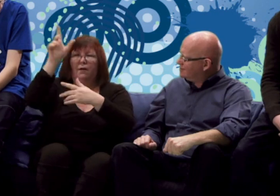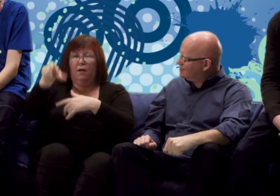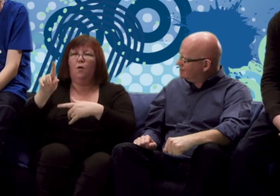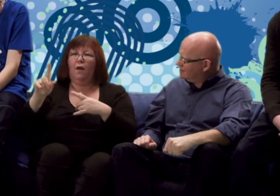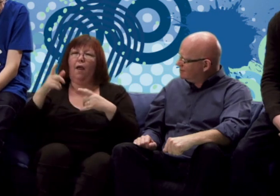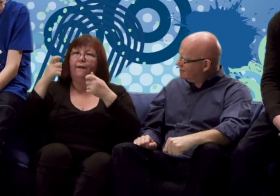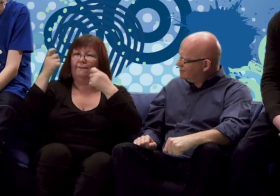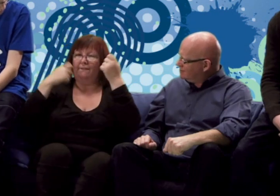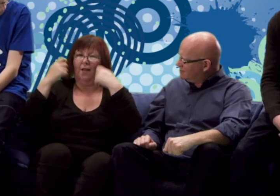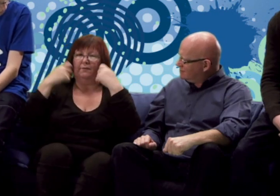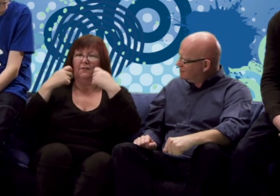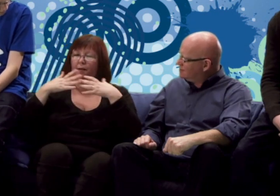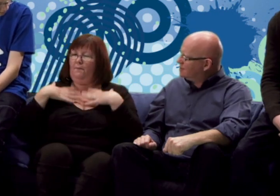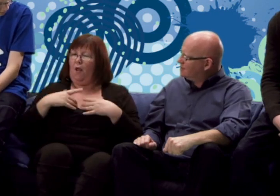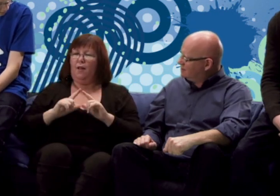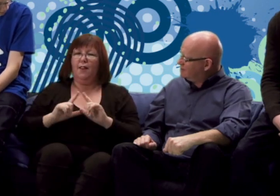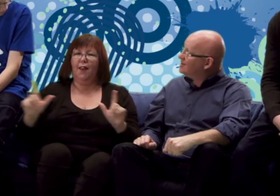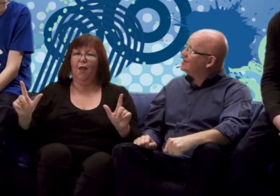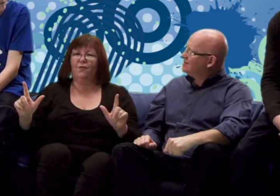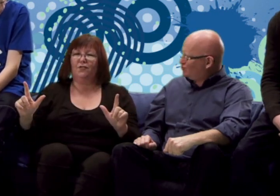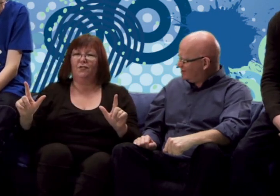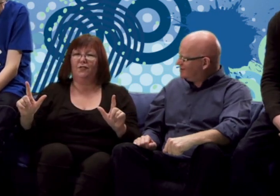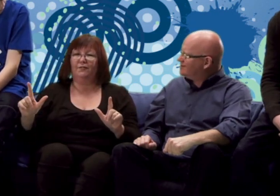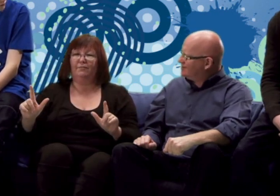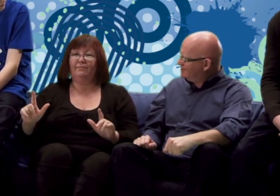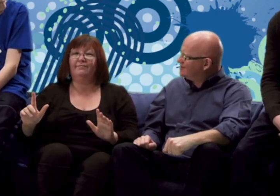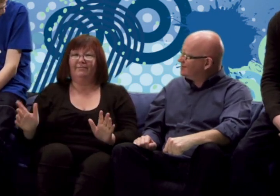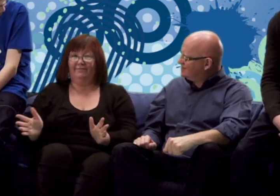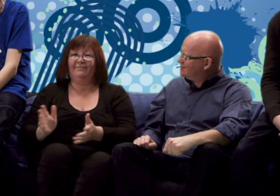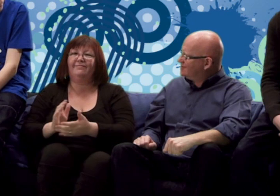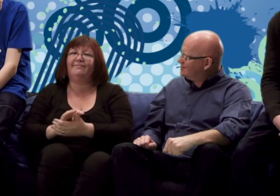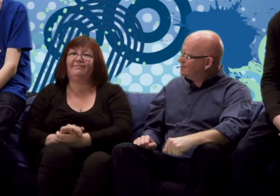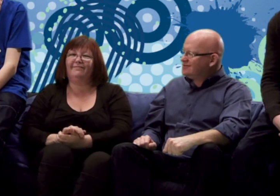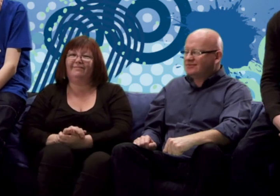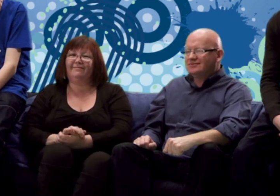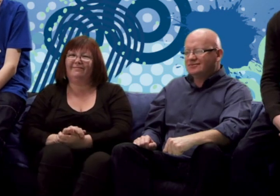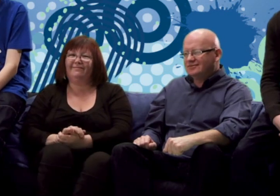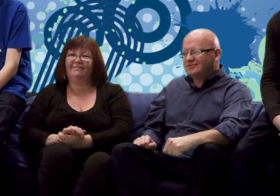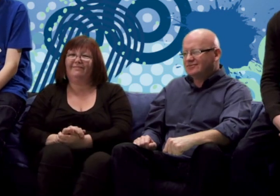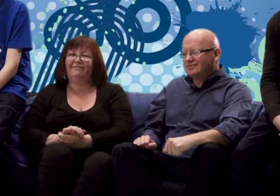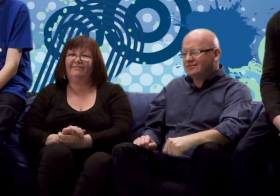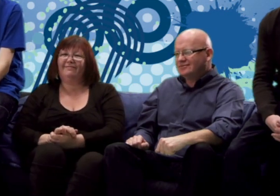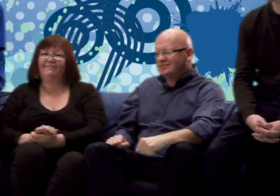Children will follow facial expression and body language of those around them, and that will help communication.